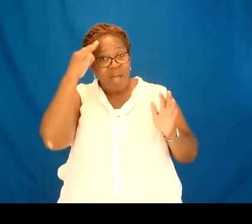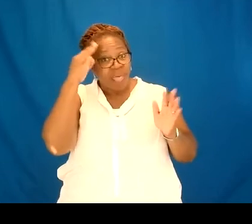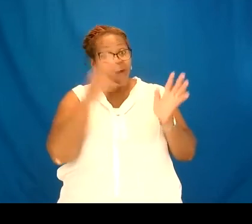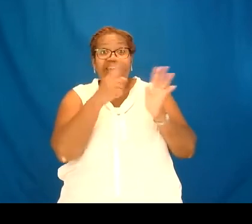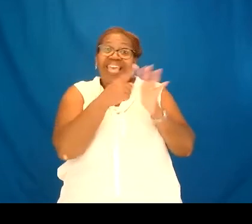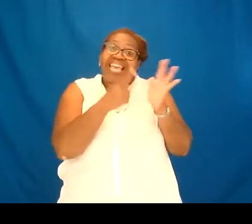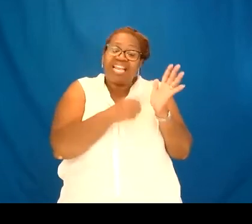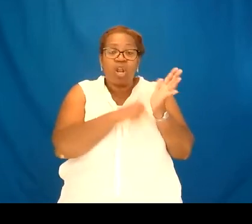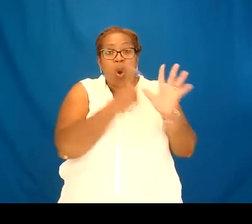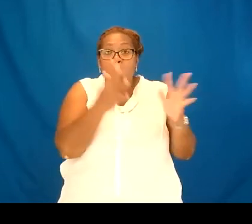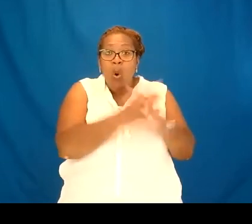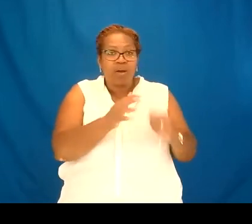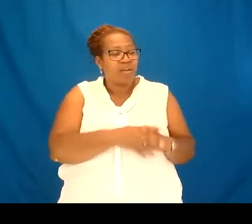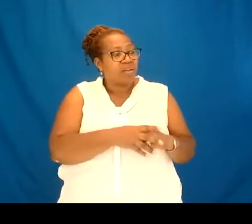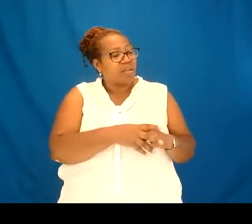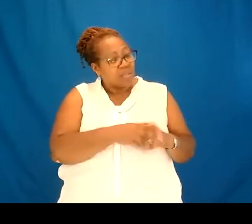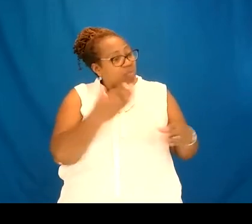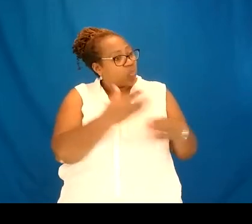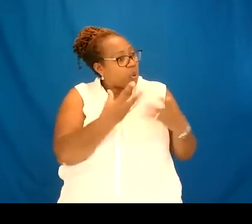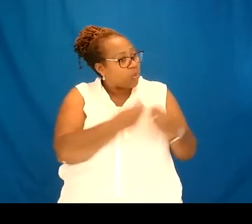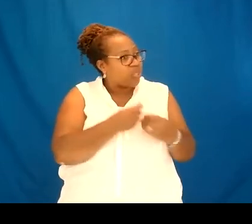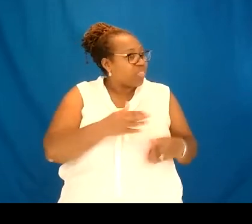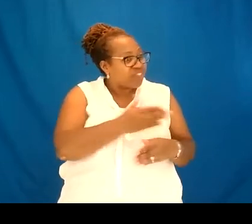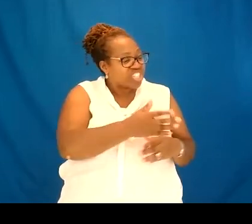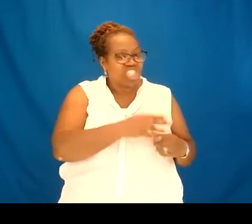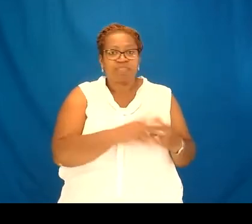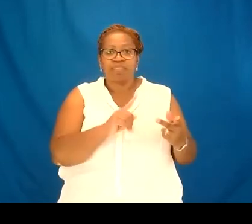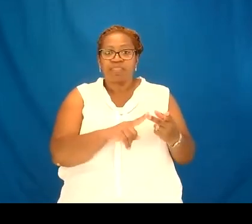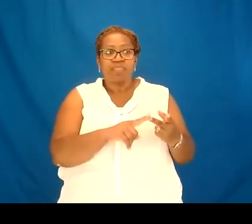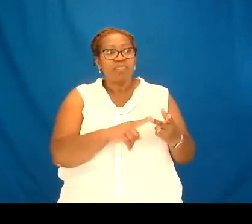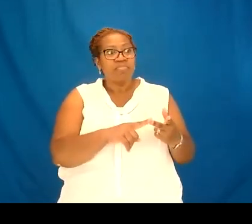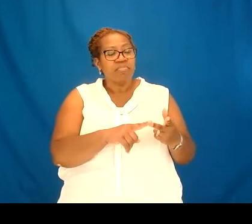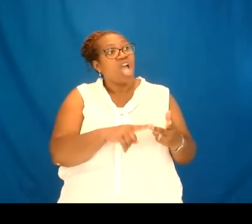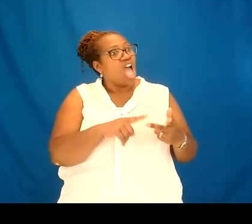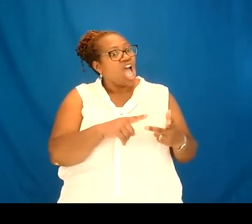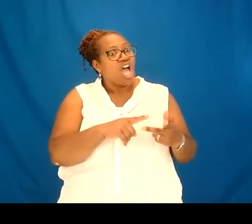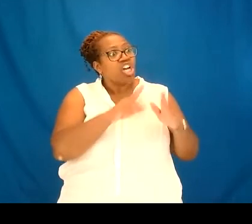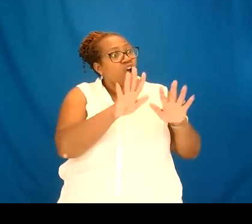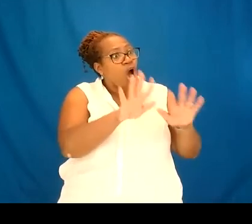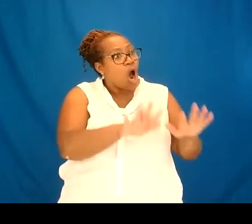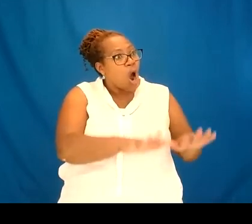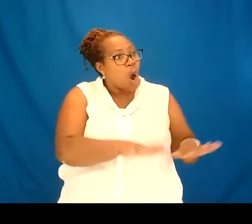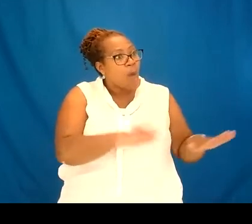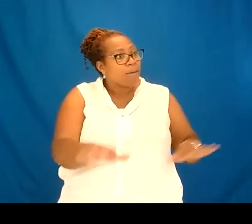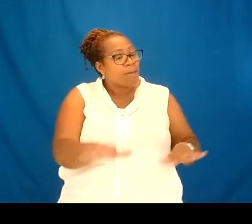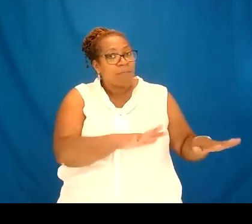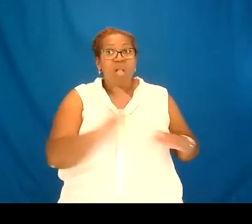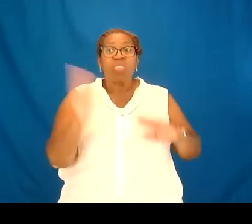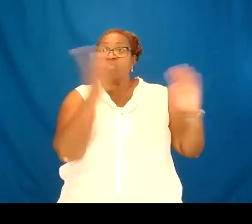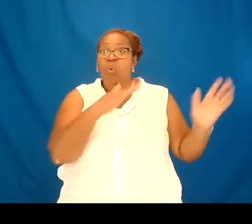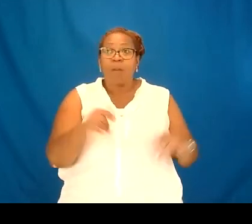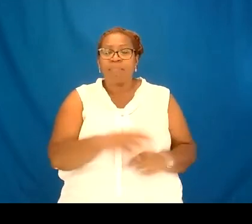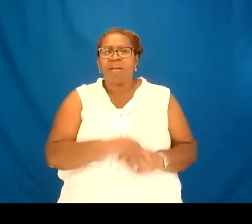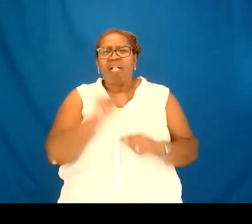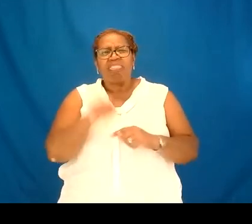and even helped you calm an actual storm, only for you to turn around and deny him not